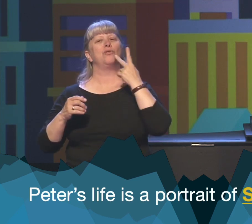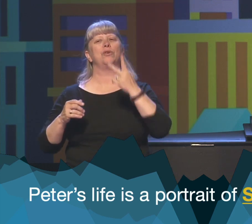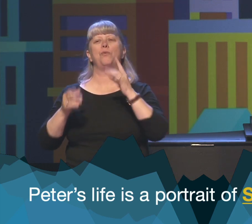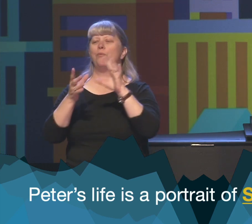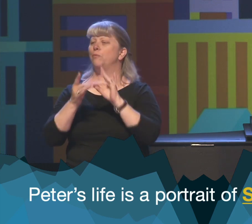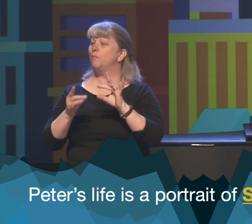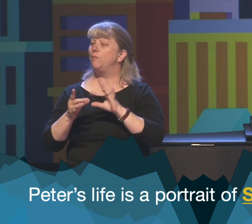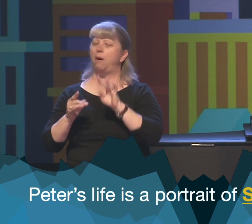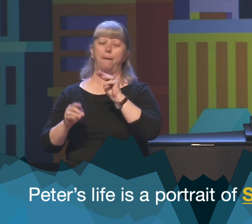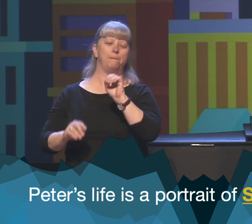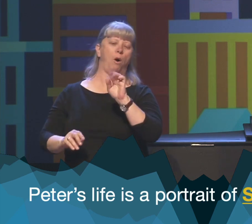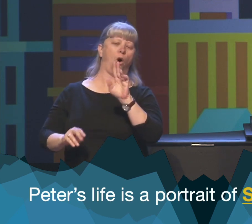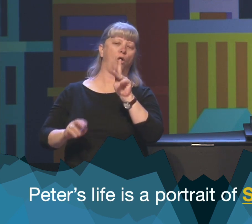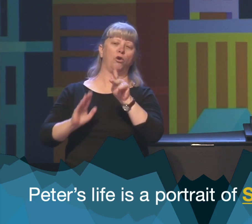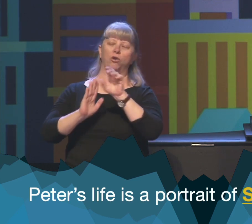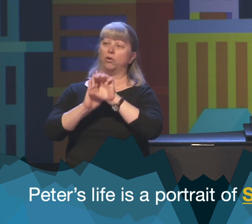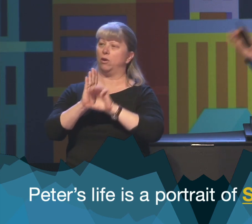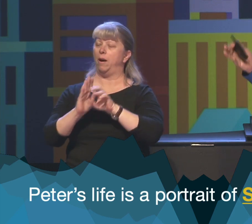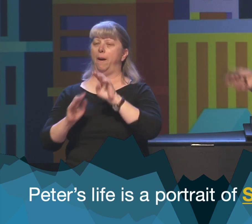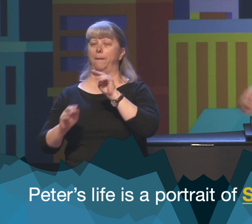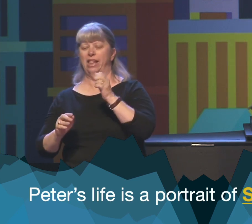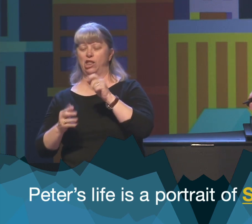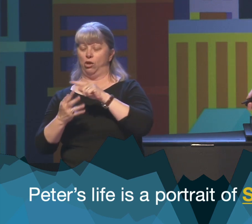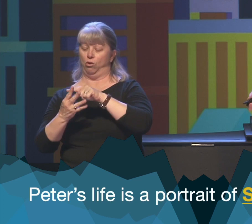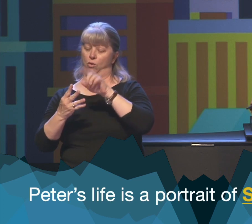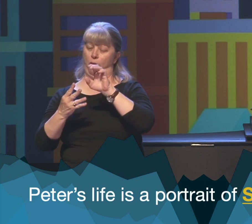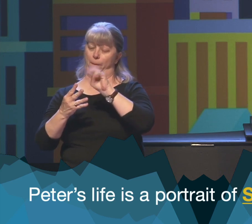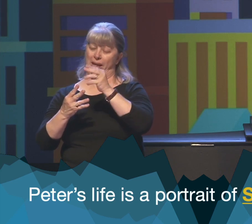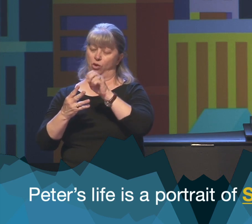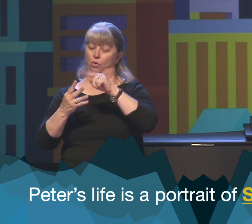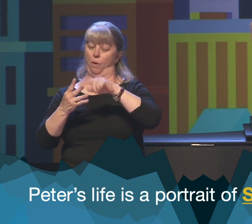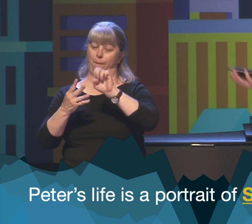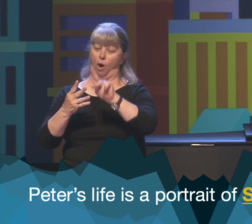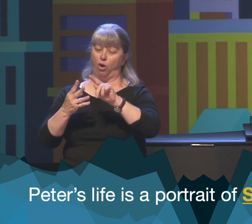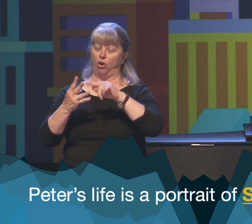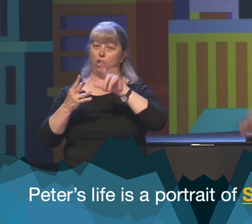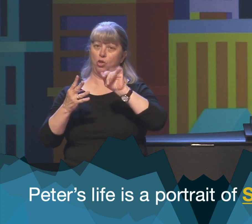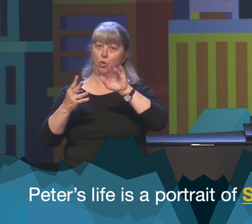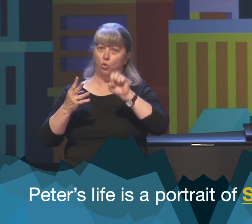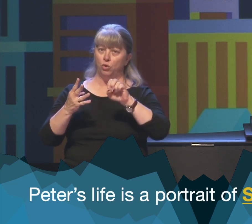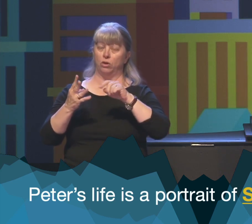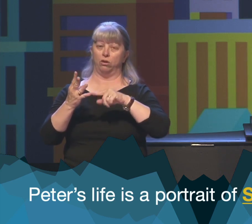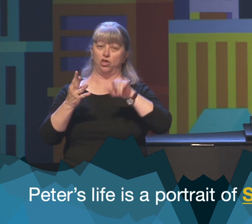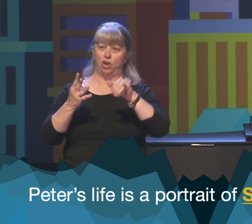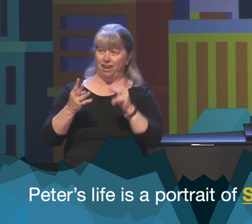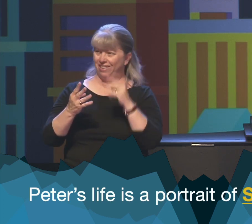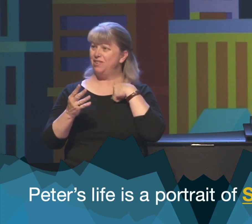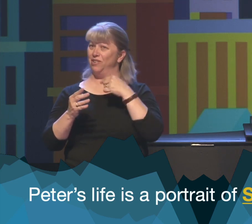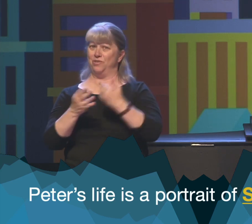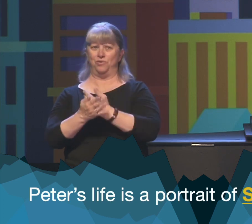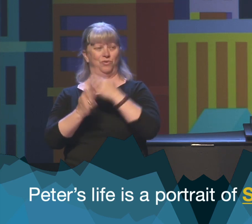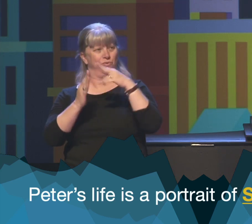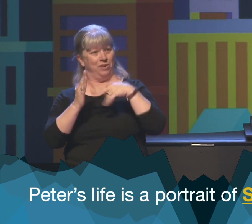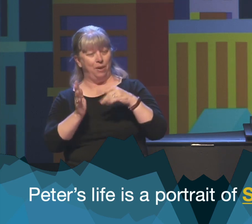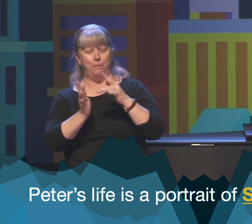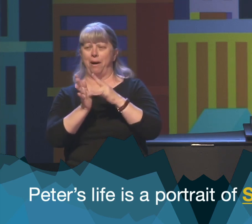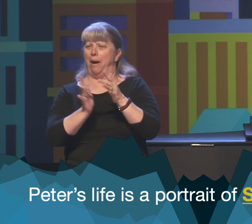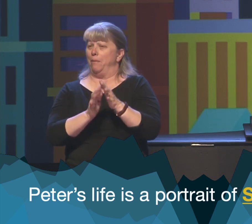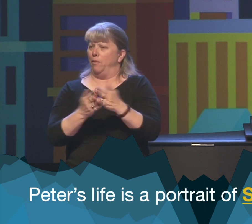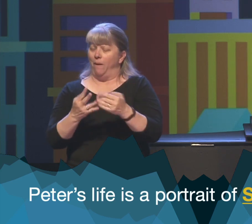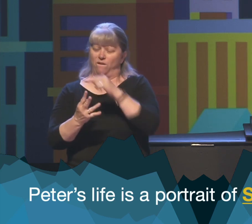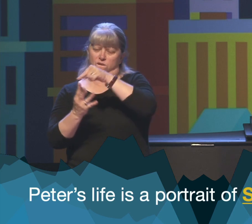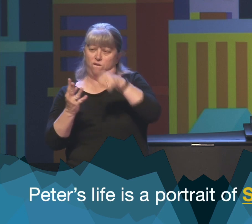passage in Mark. So Matthew, Mark, Luke, and John are the four Gospels. If you're new to reading your Bible or studying the Bible, there's these